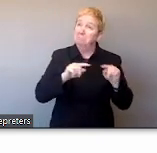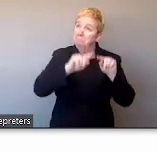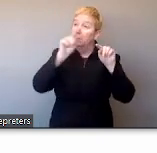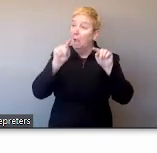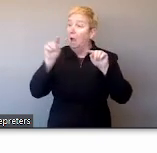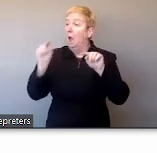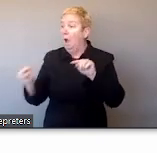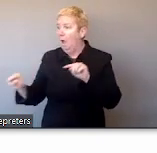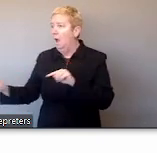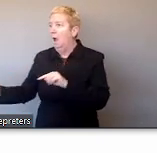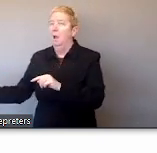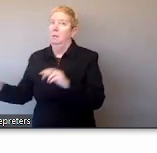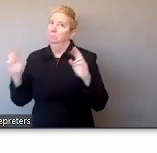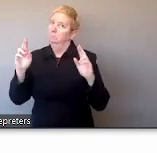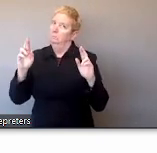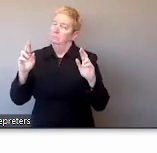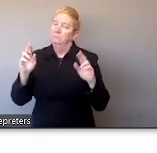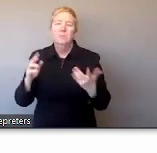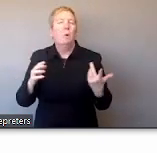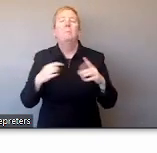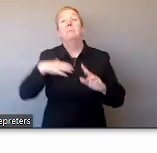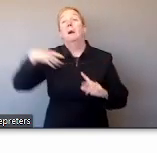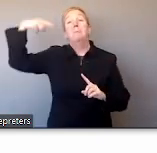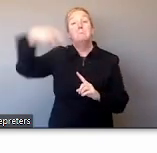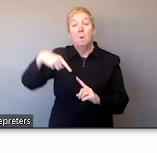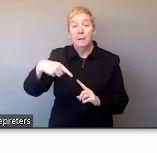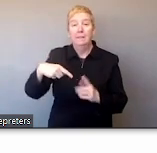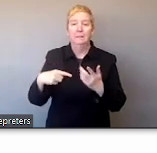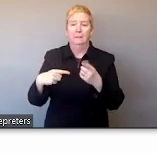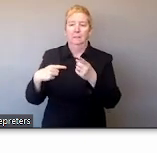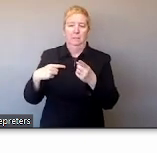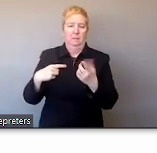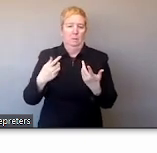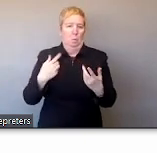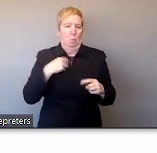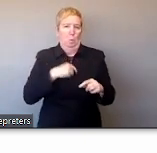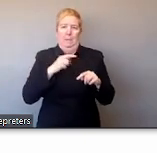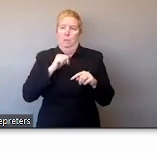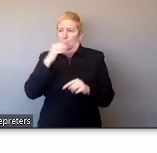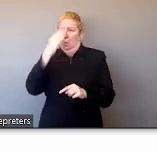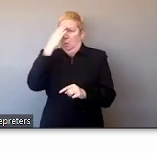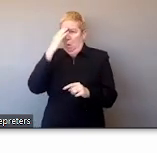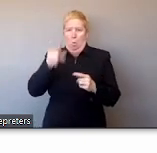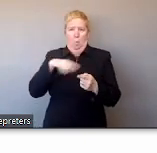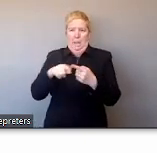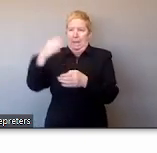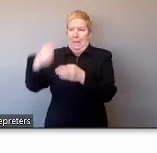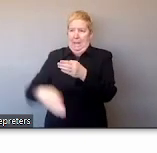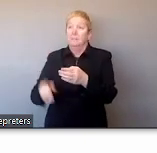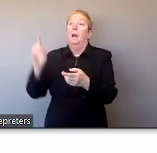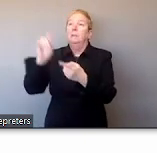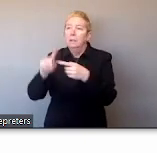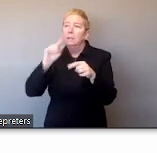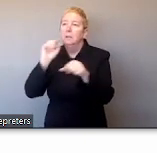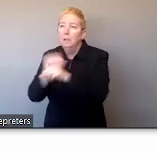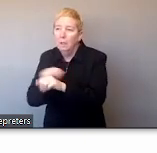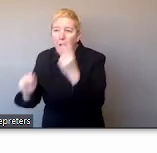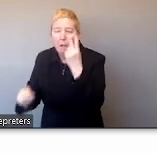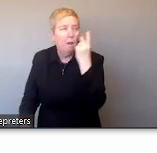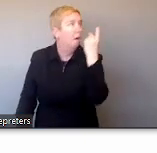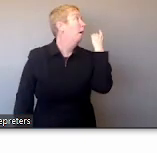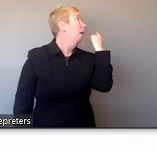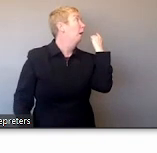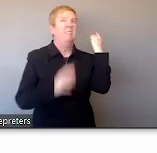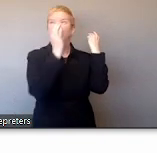that you don't know that it's over until it's really over. Next slide, please.